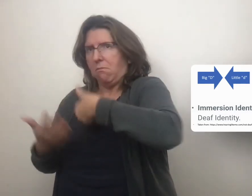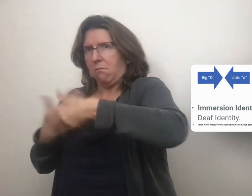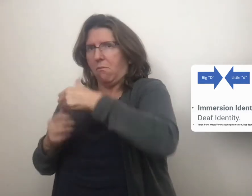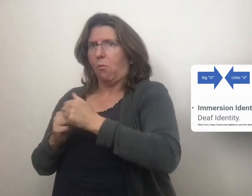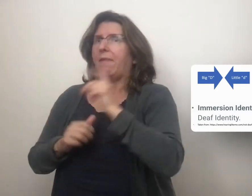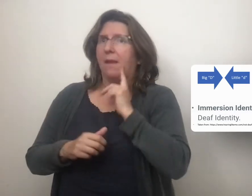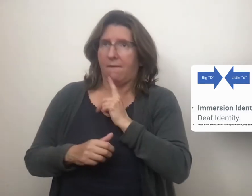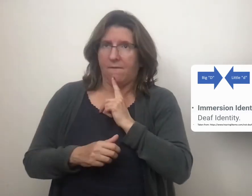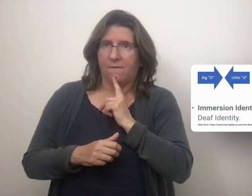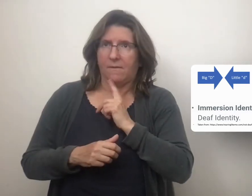deaf people.